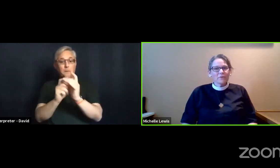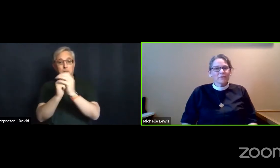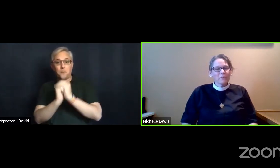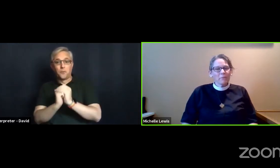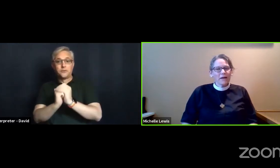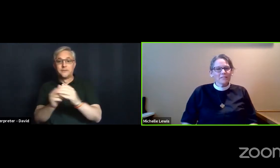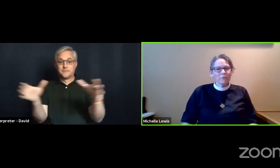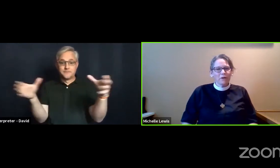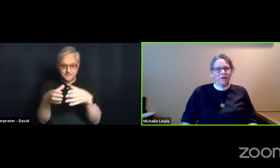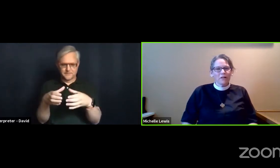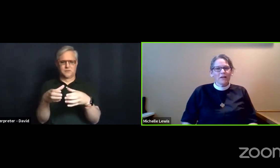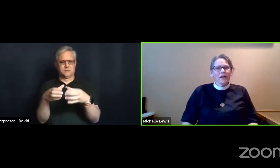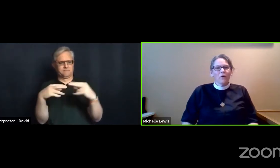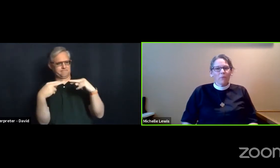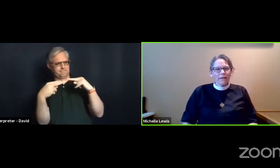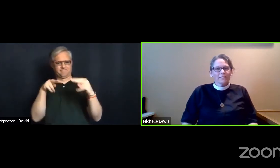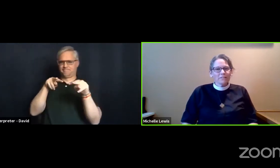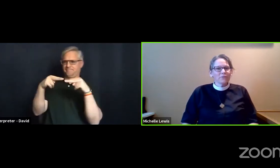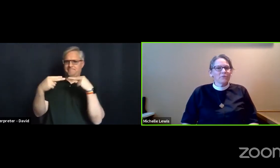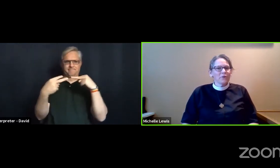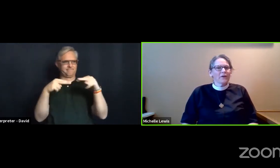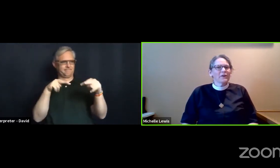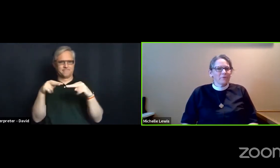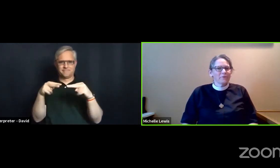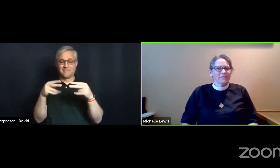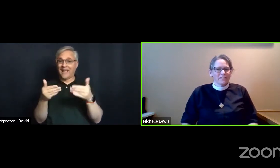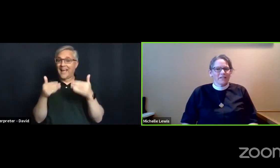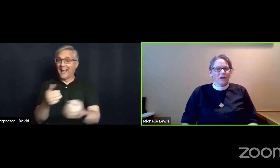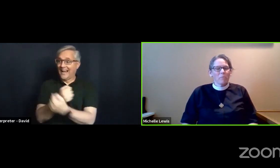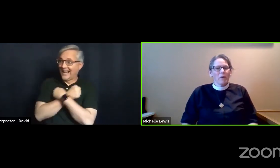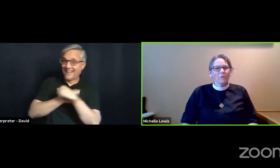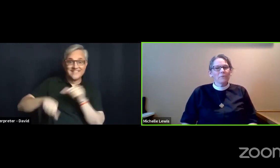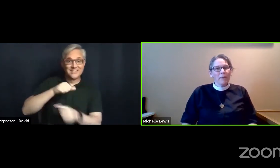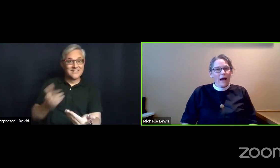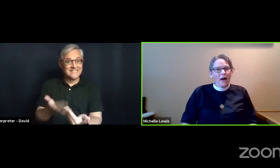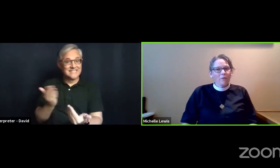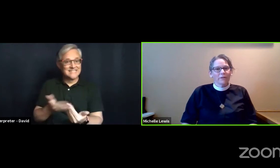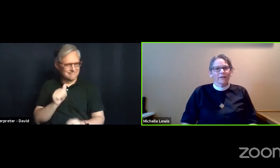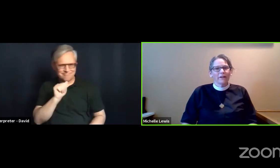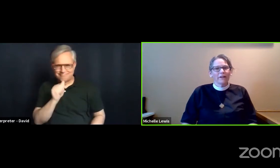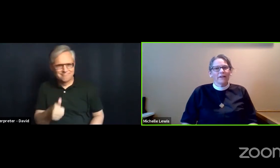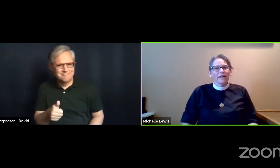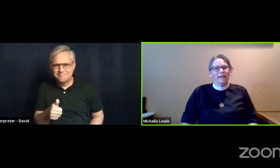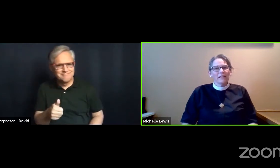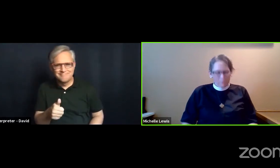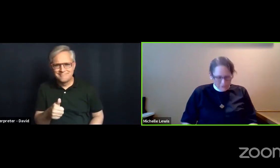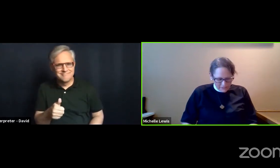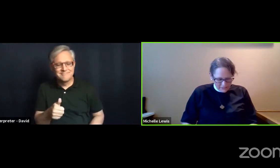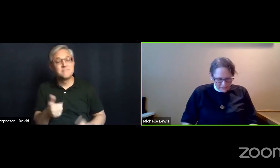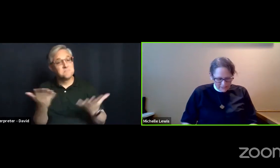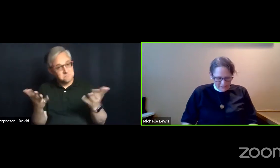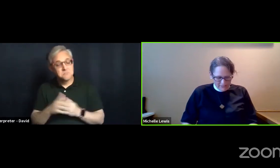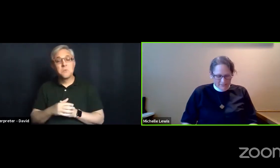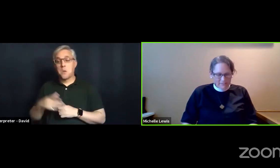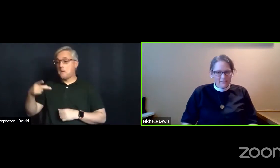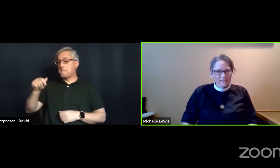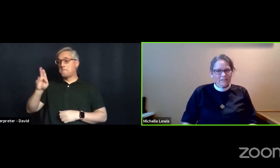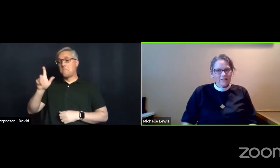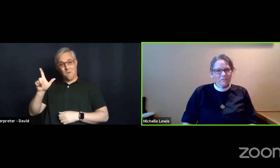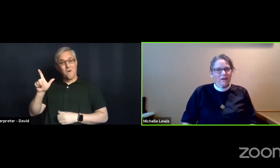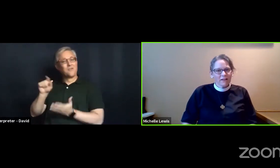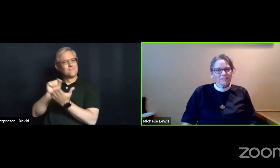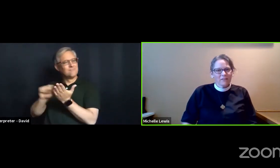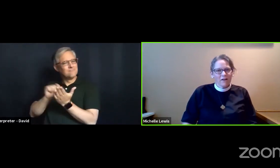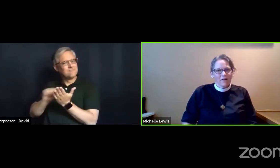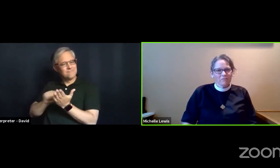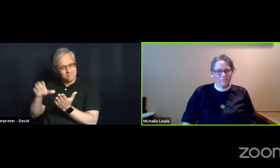So the Apostle Paul writes to a community about the power and the persistence